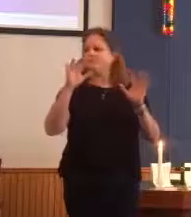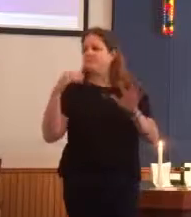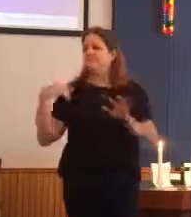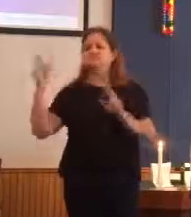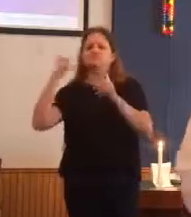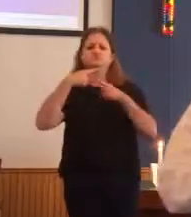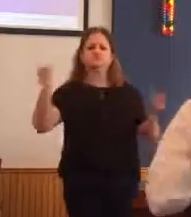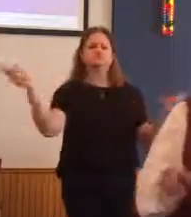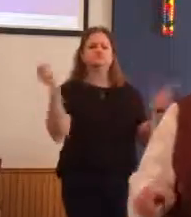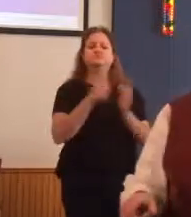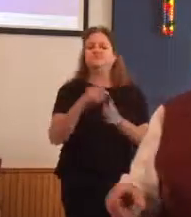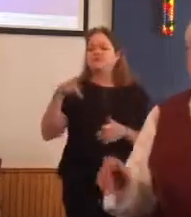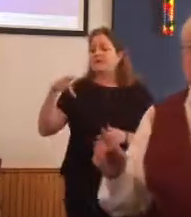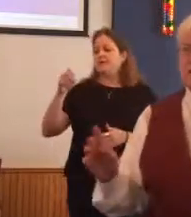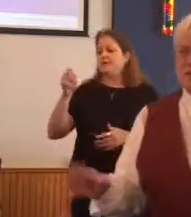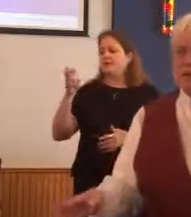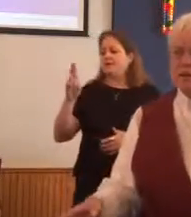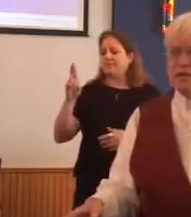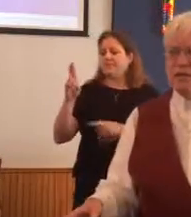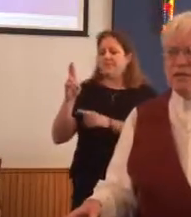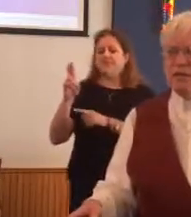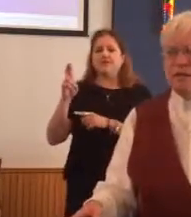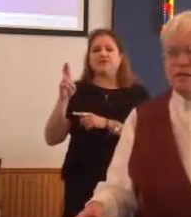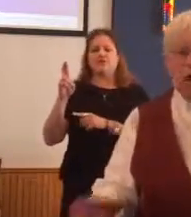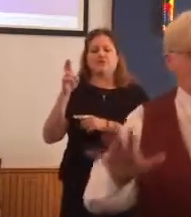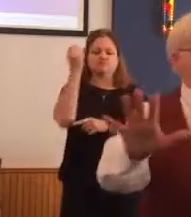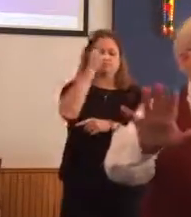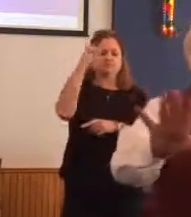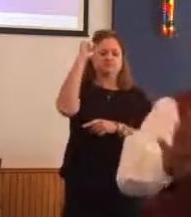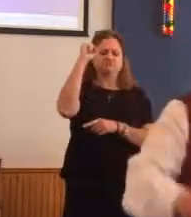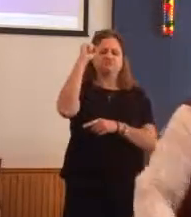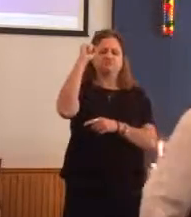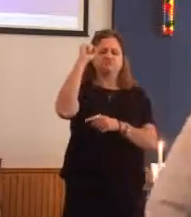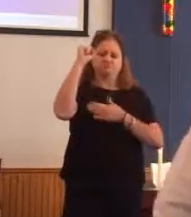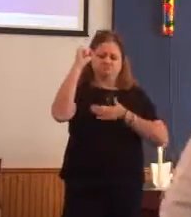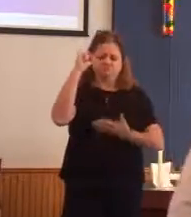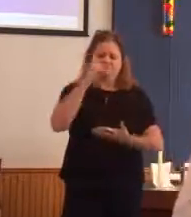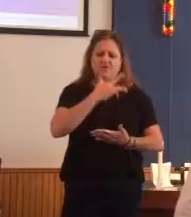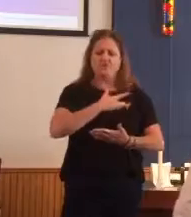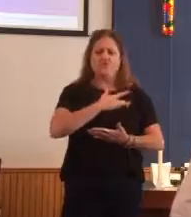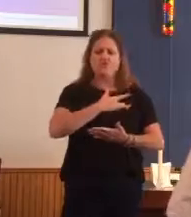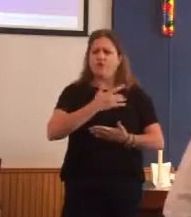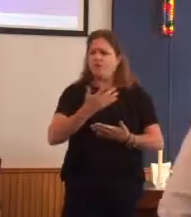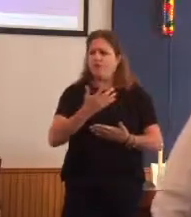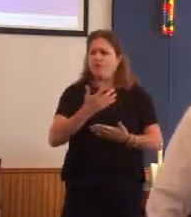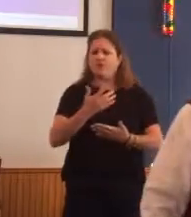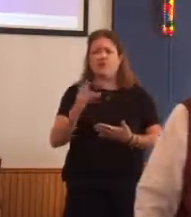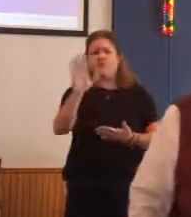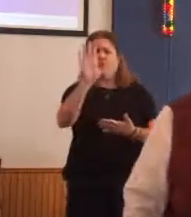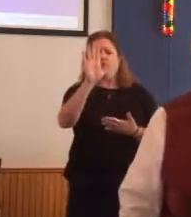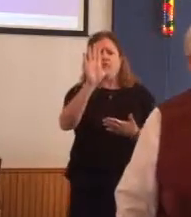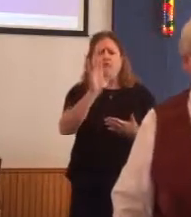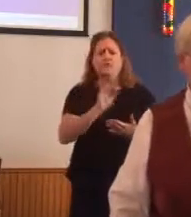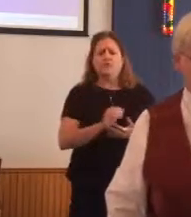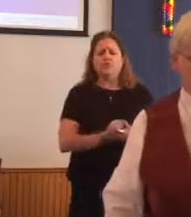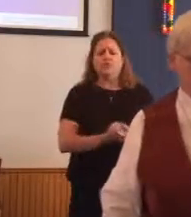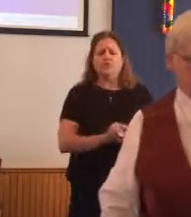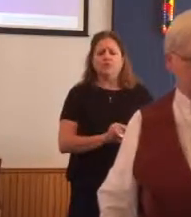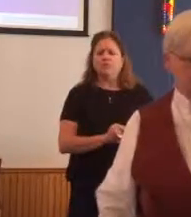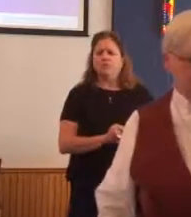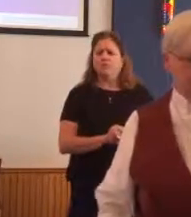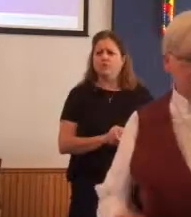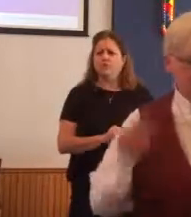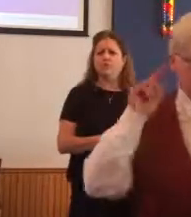Peter objected to the acceptance of risk. Whoa, wait a minute. whoa, wait a minute.